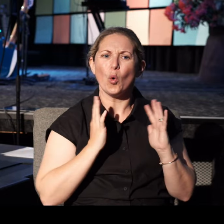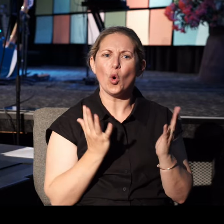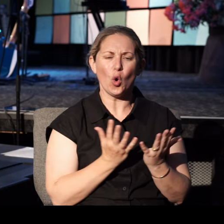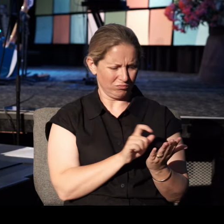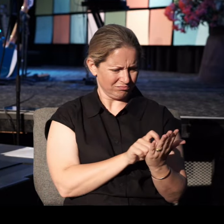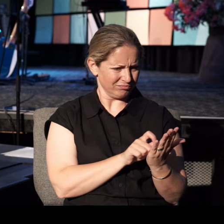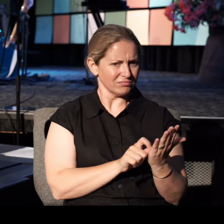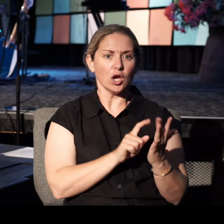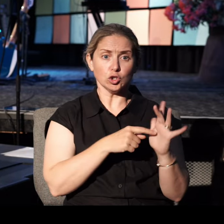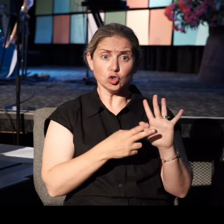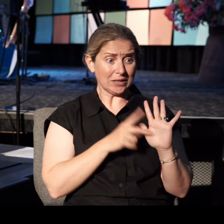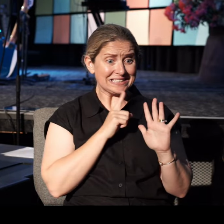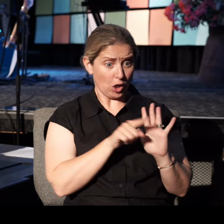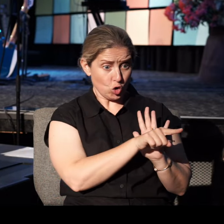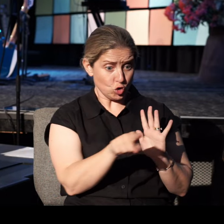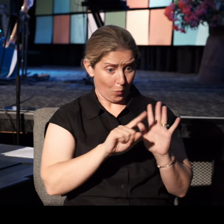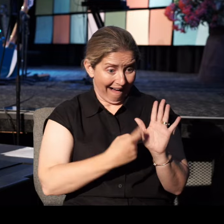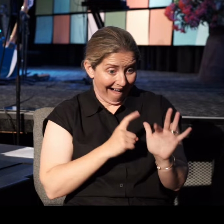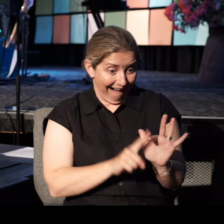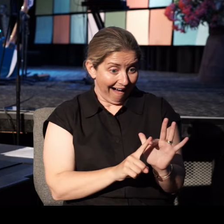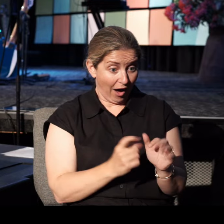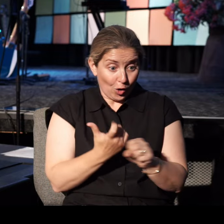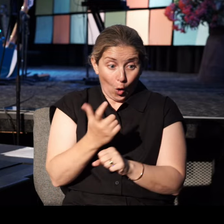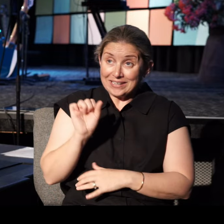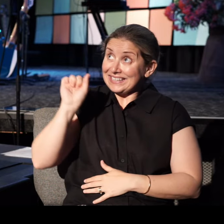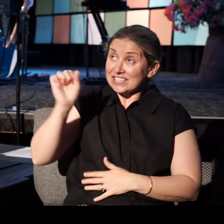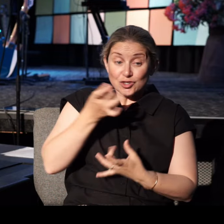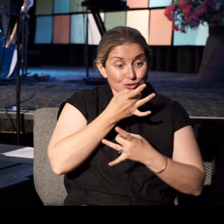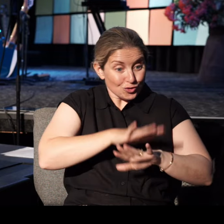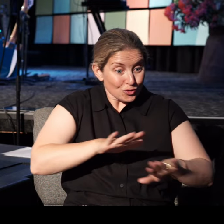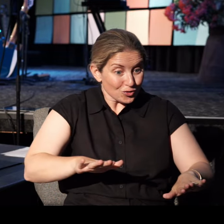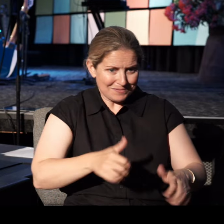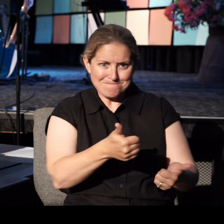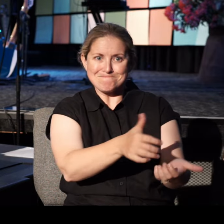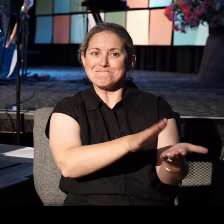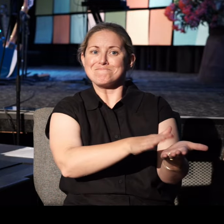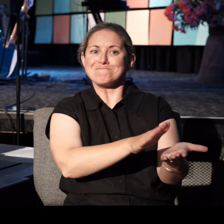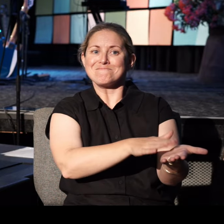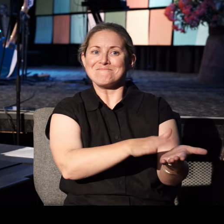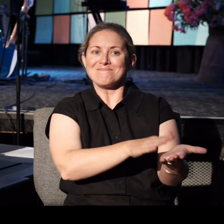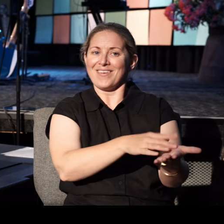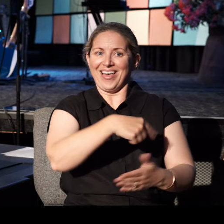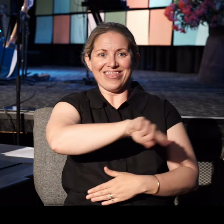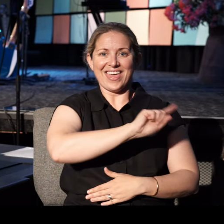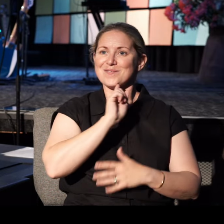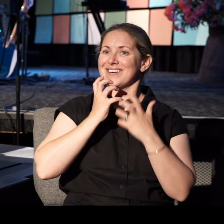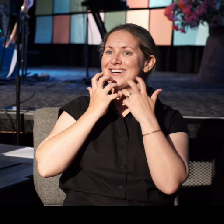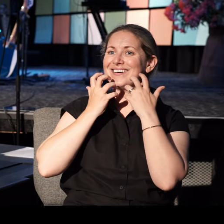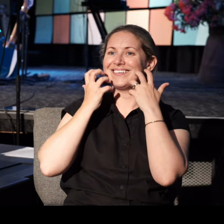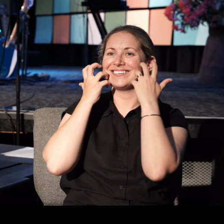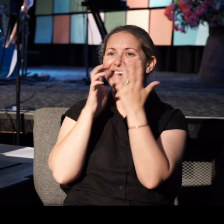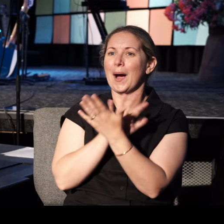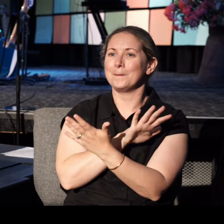of God. So that's where it starts. That's the context. And he's doing that because chapter 2,